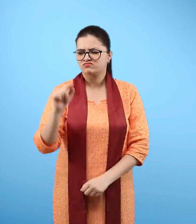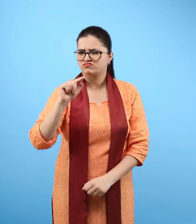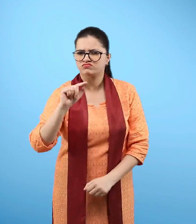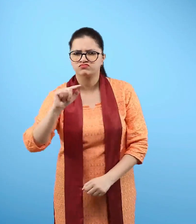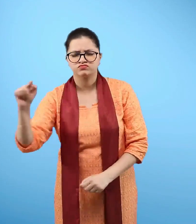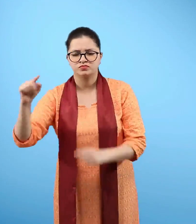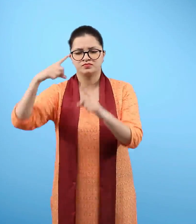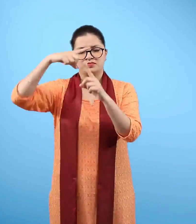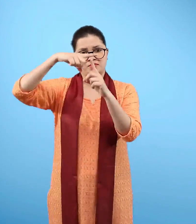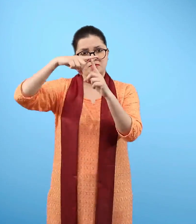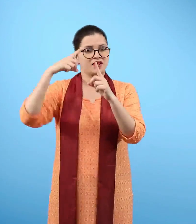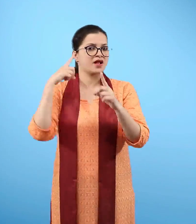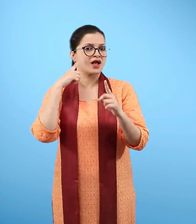to Tilak Marg.